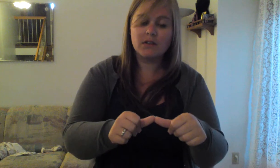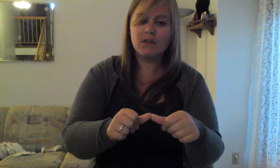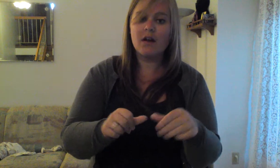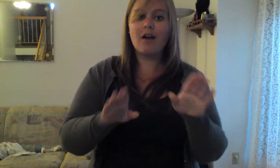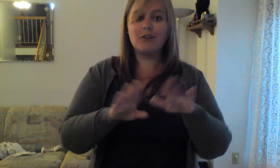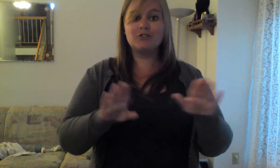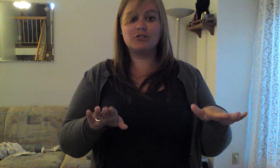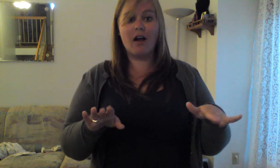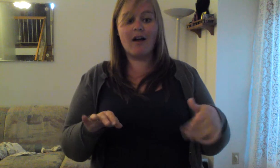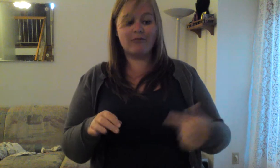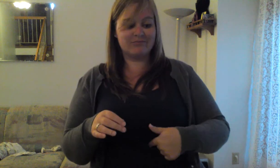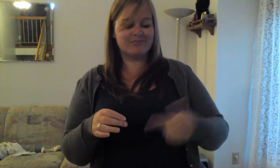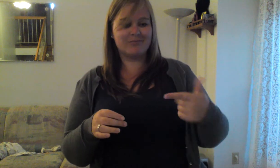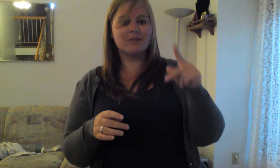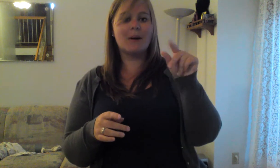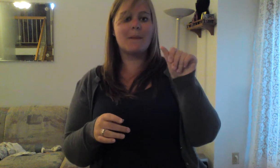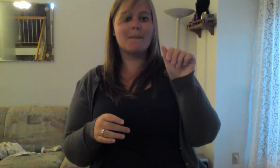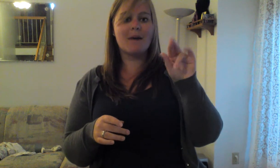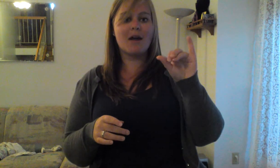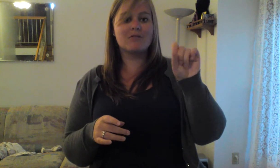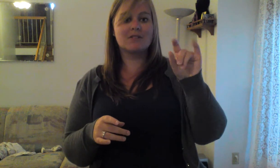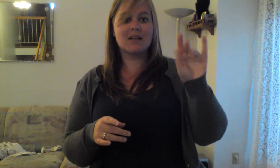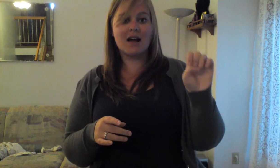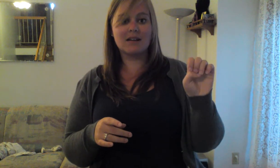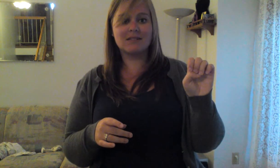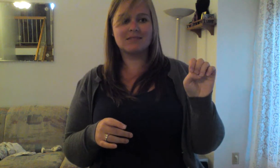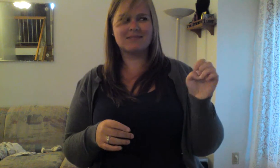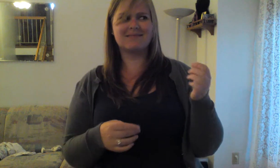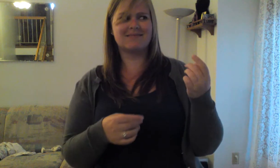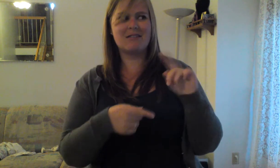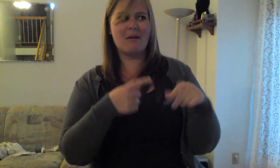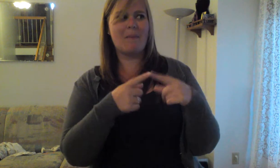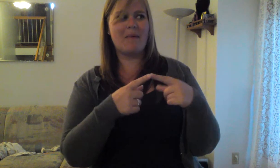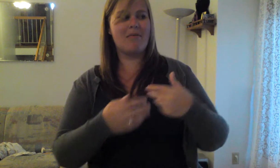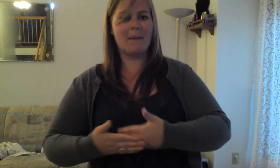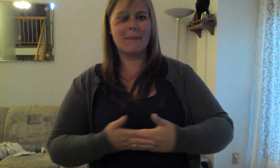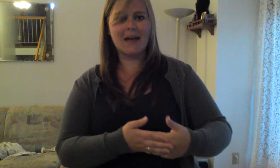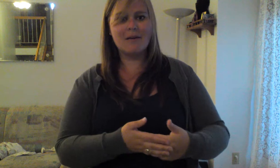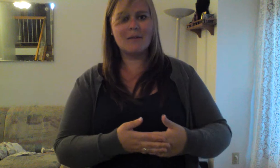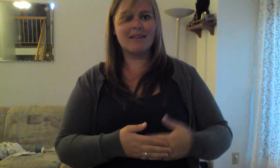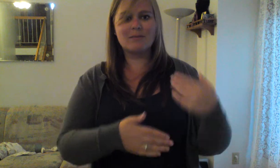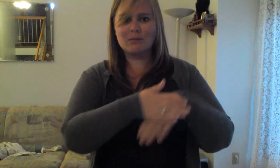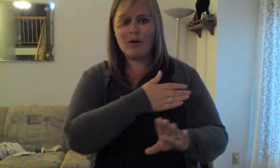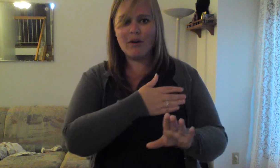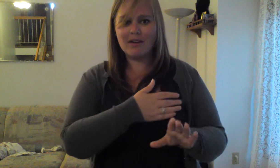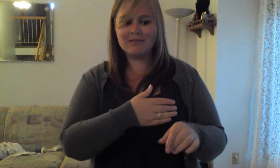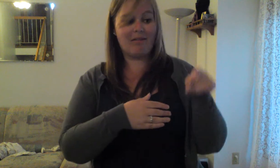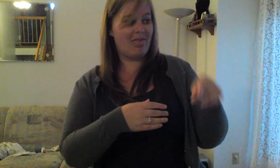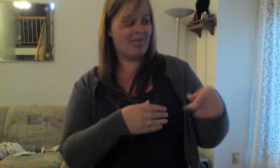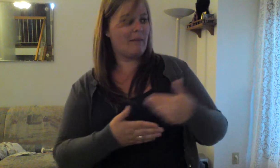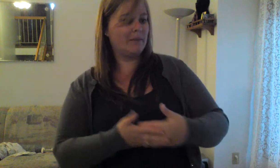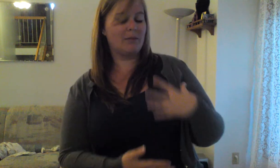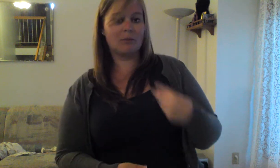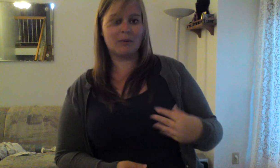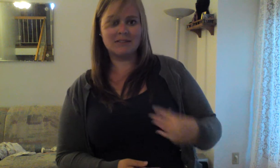parasite. Well, what about the baby that was birthed? When that baby breastfeeds, what would that make that child? That child is feeding